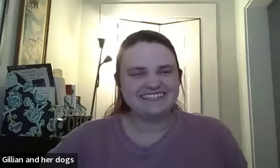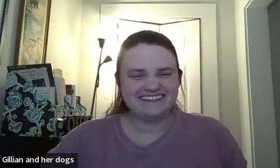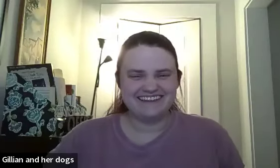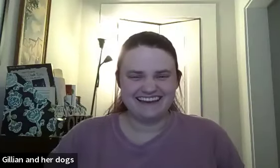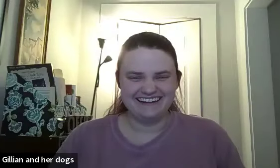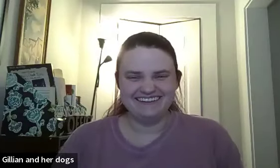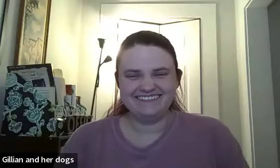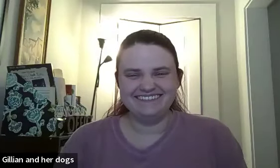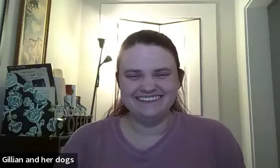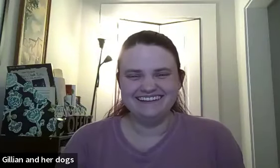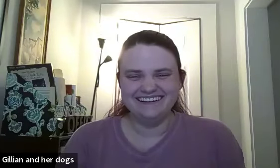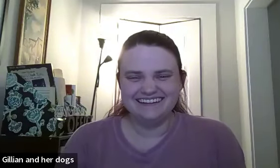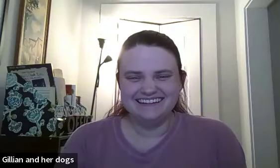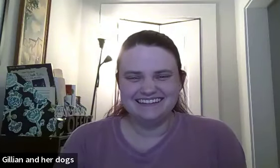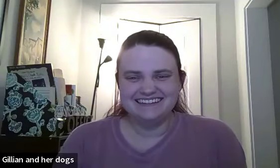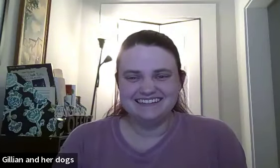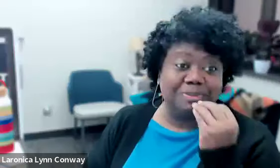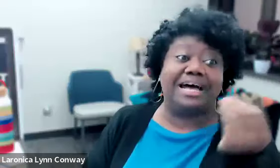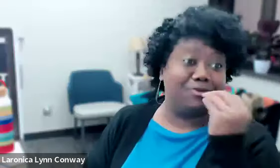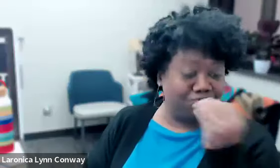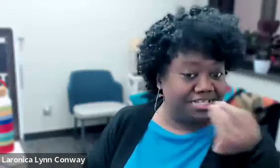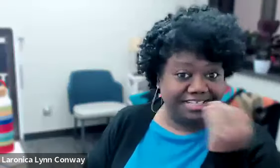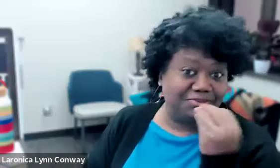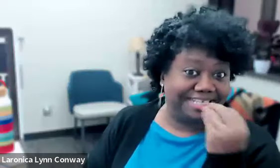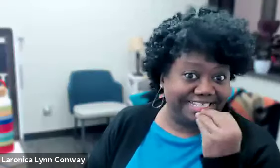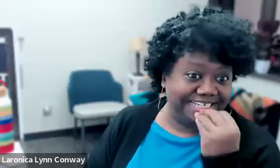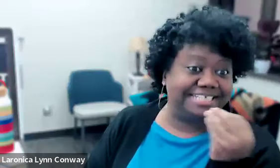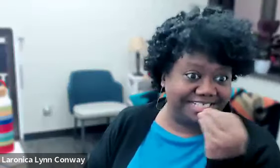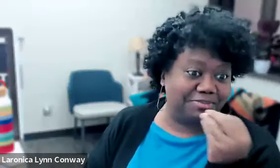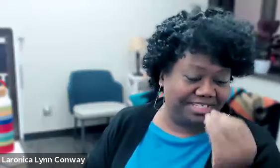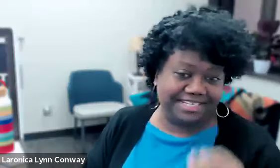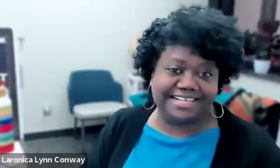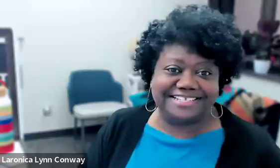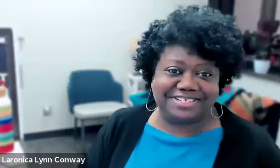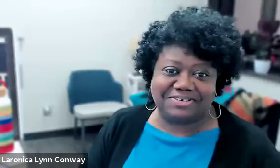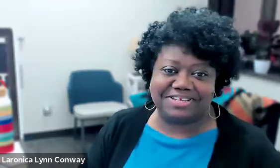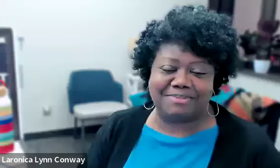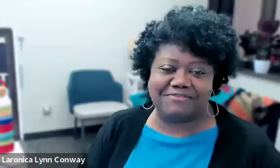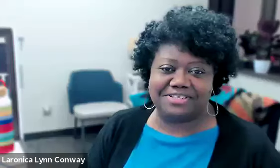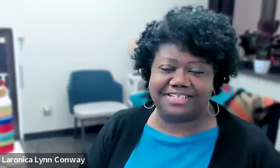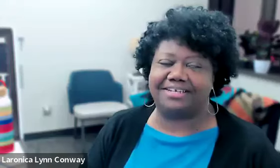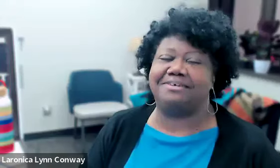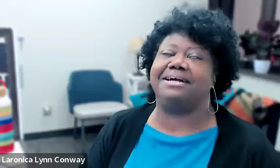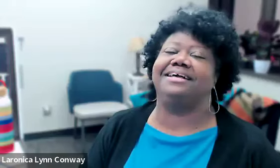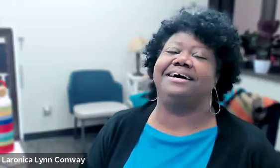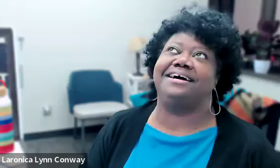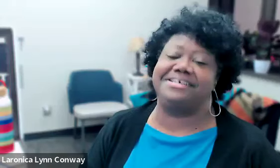to hear that. Oh. I'm like food, but I really want to eat something. And so, yeah, my friends are like, oh my